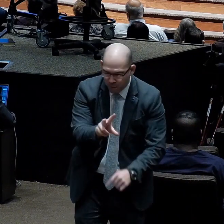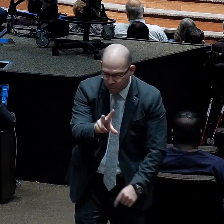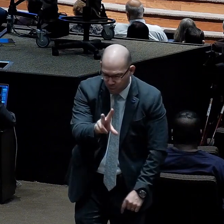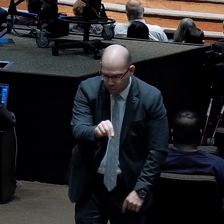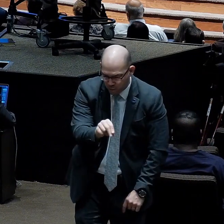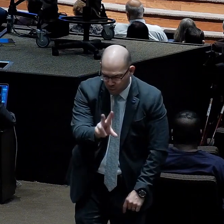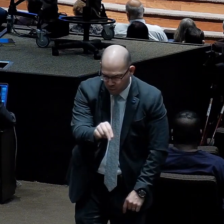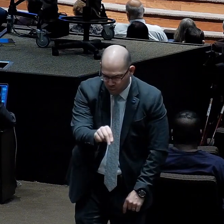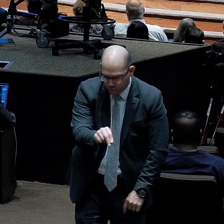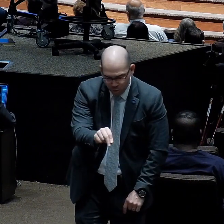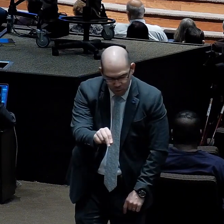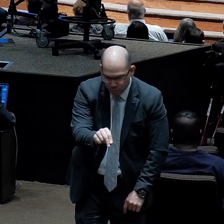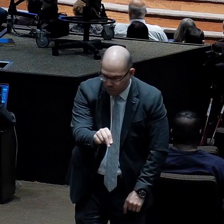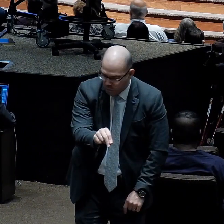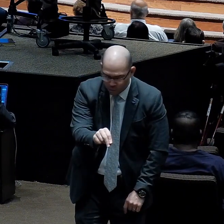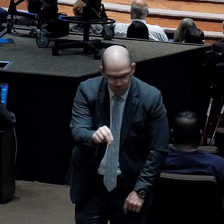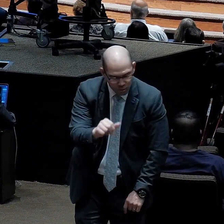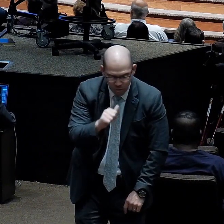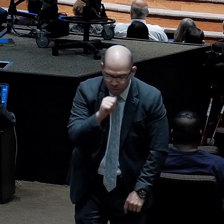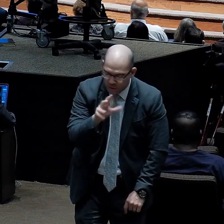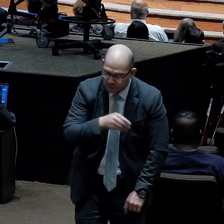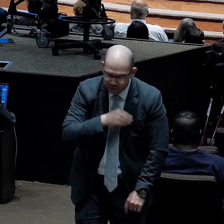We're not going to use that terminology.